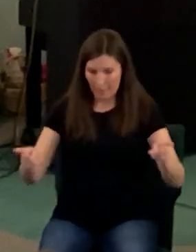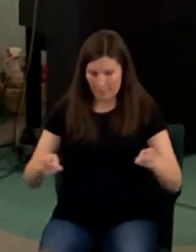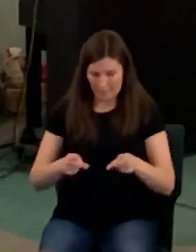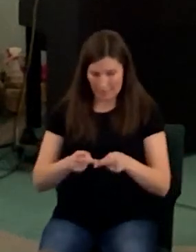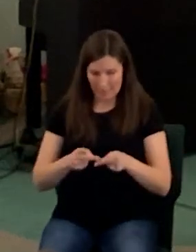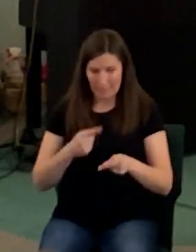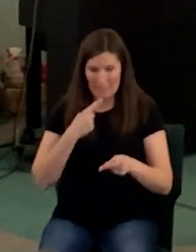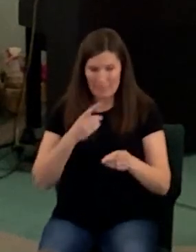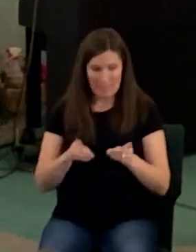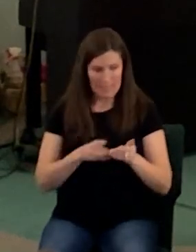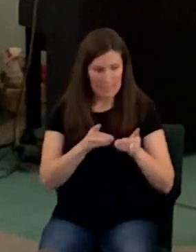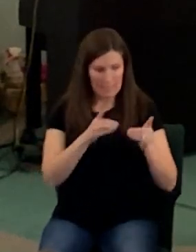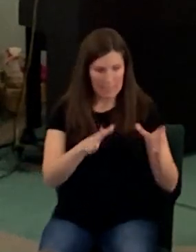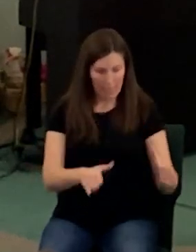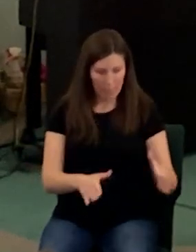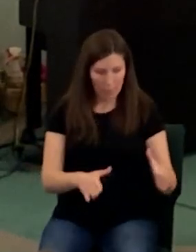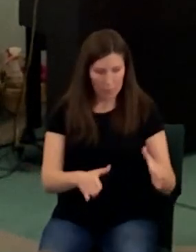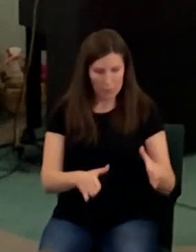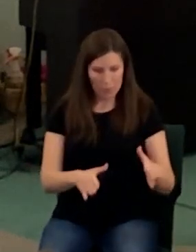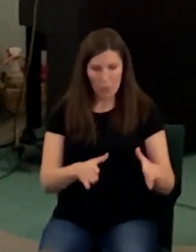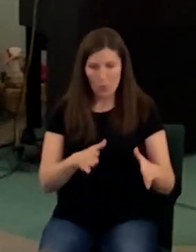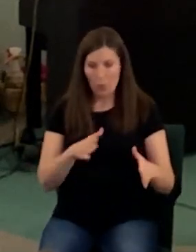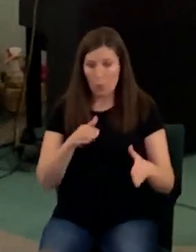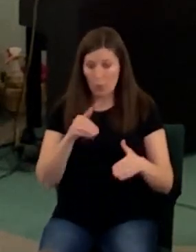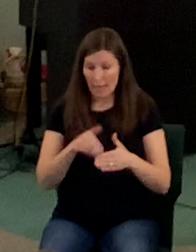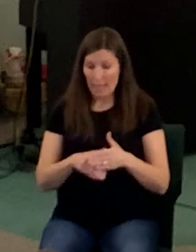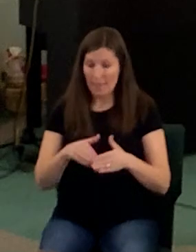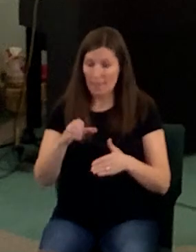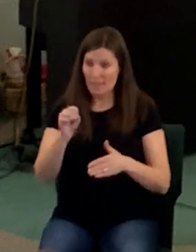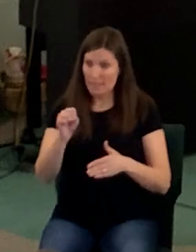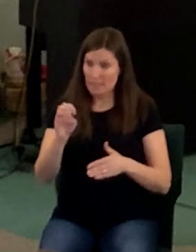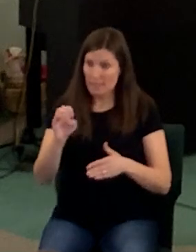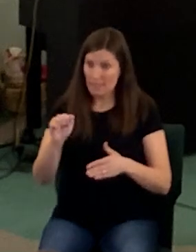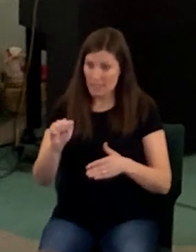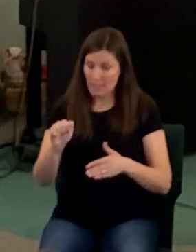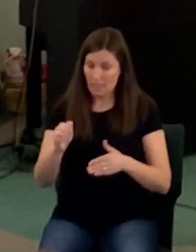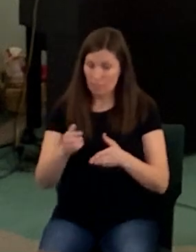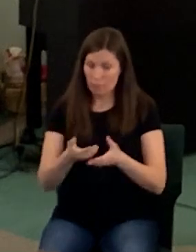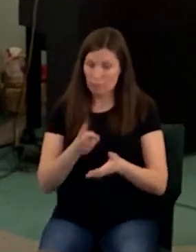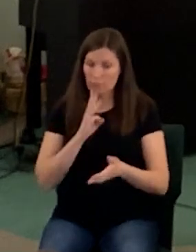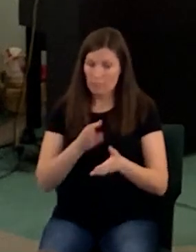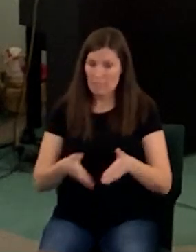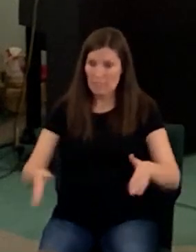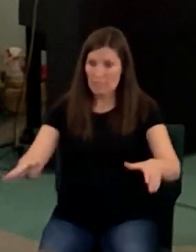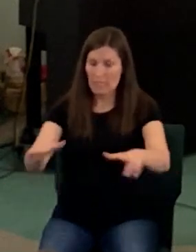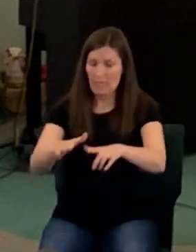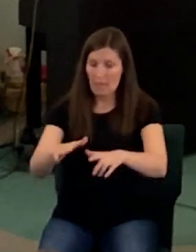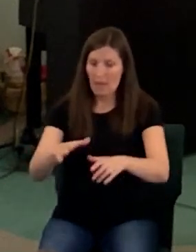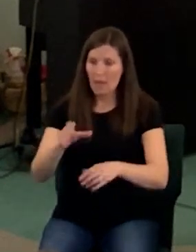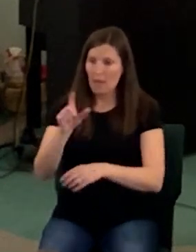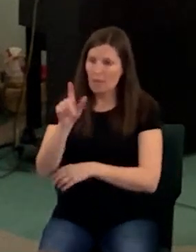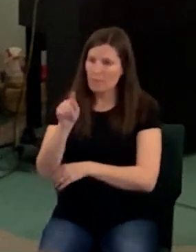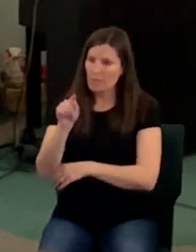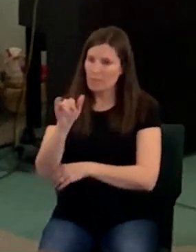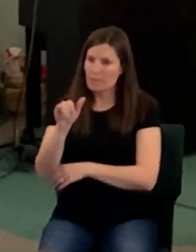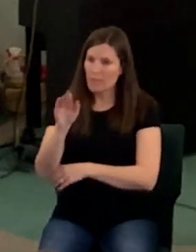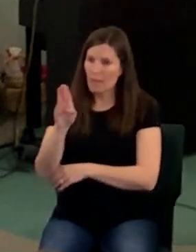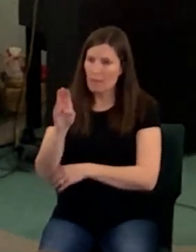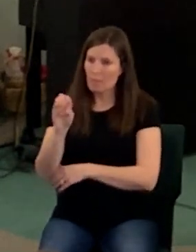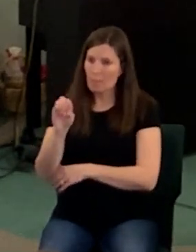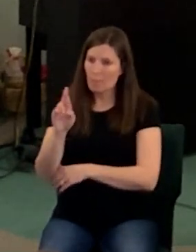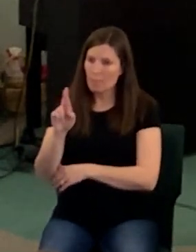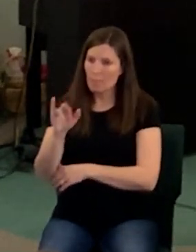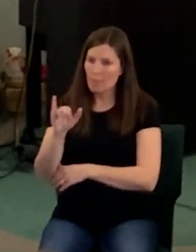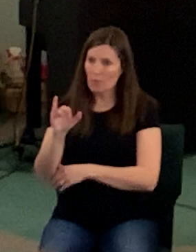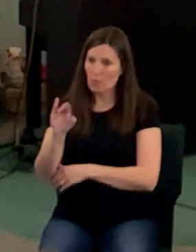He says the disciples were again at the Sea of Tiberias, which is another name for the